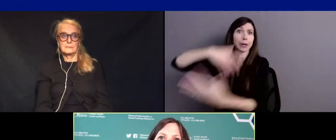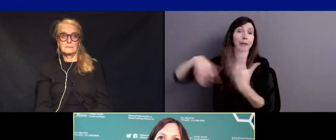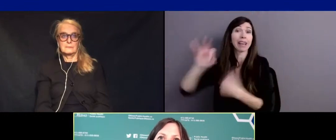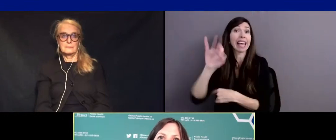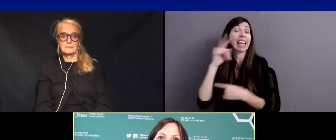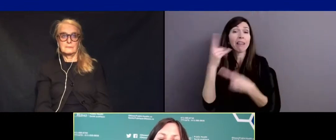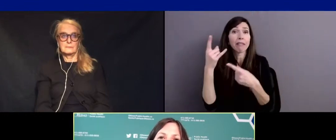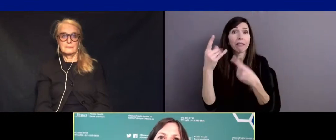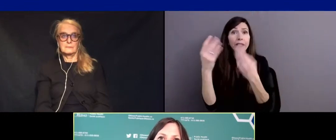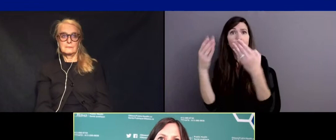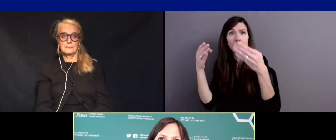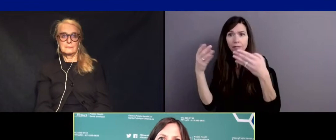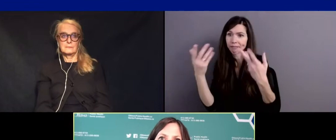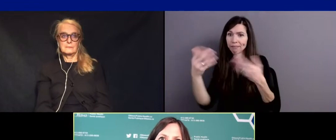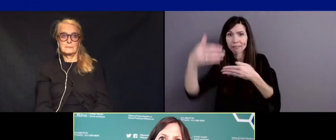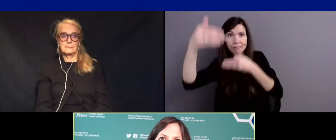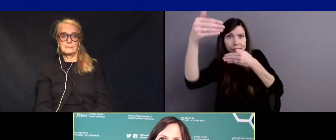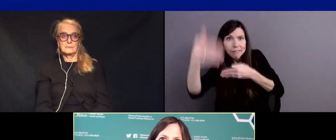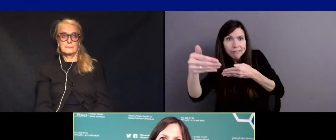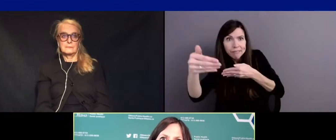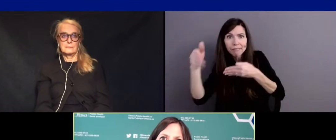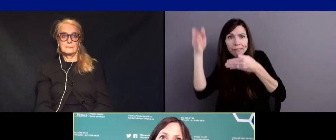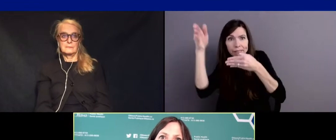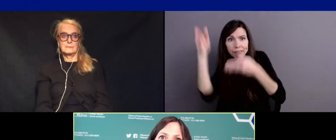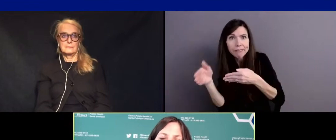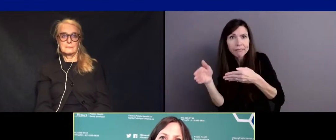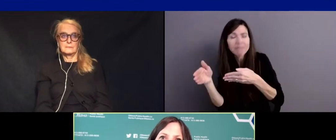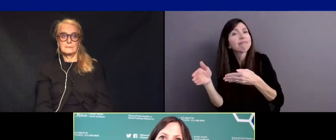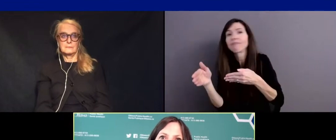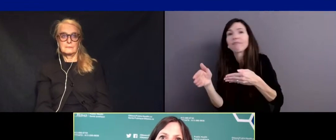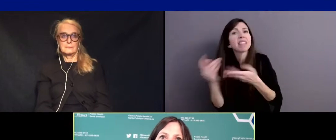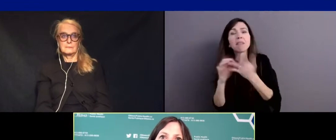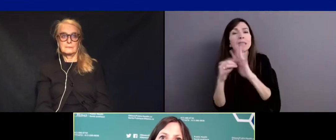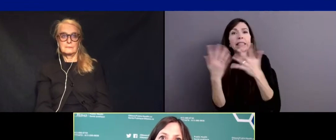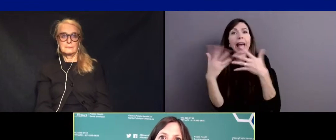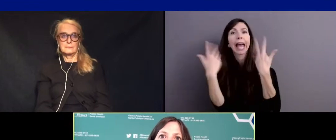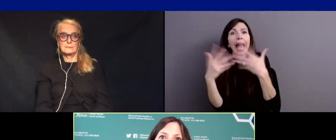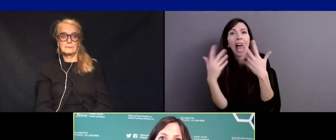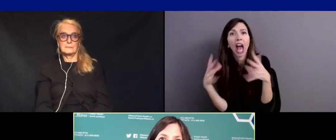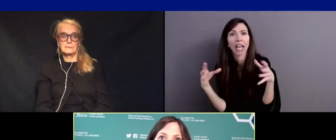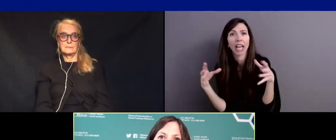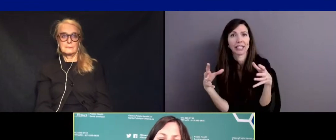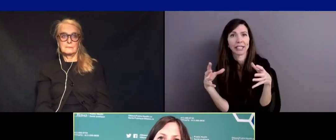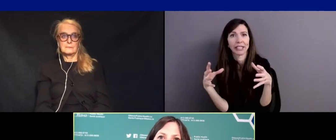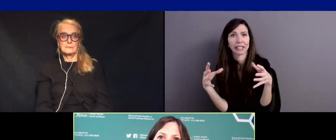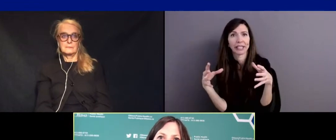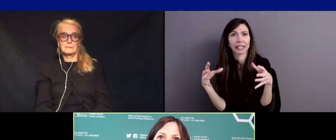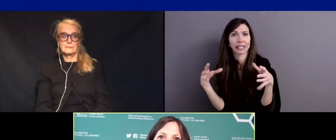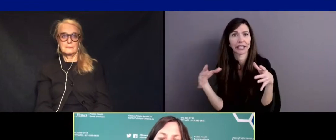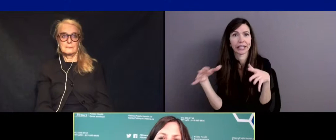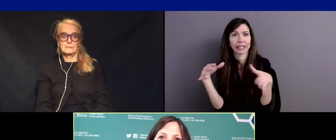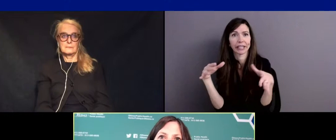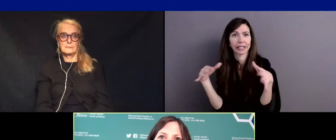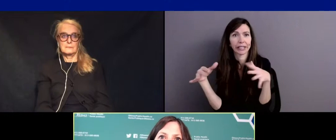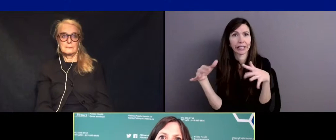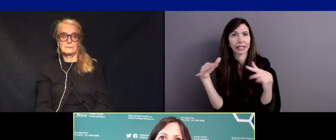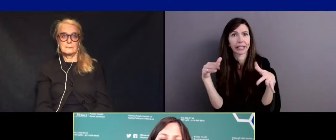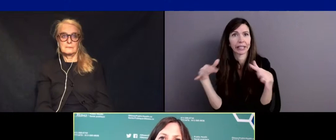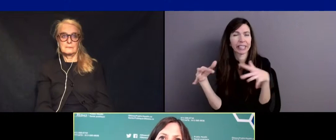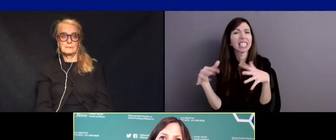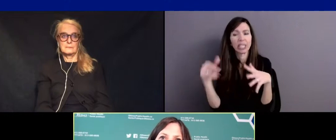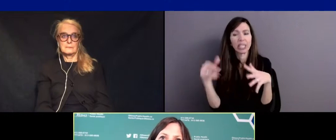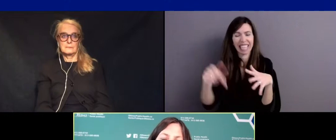in, then you lose that source of reducing the risk of transmission of